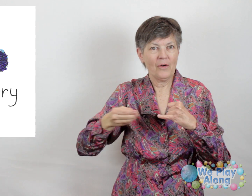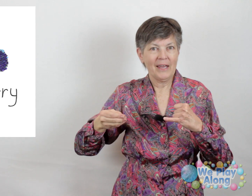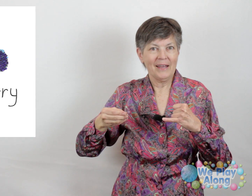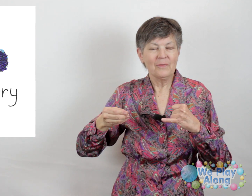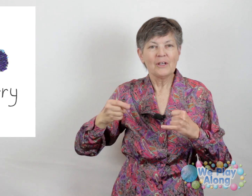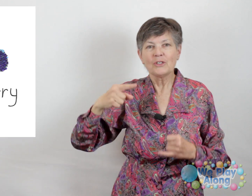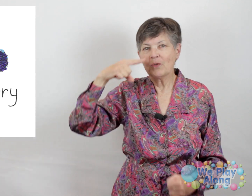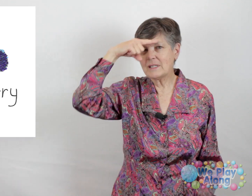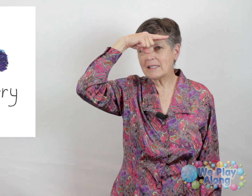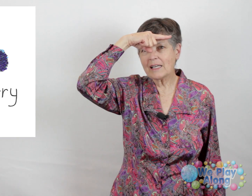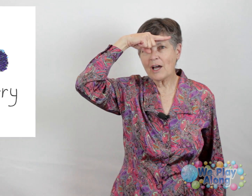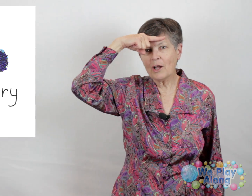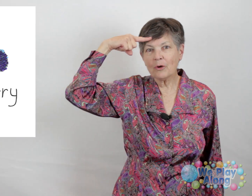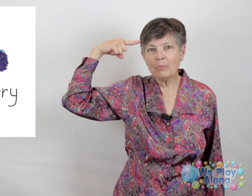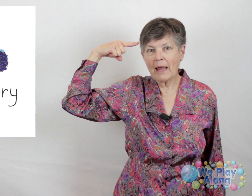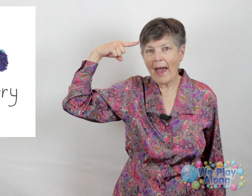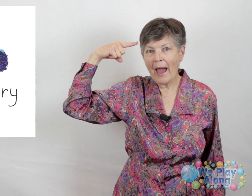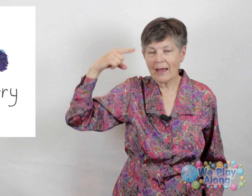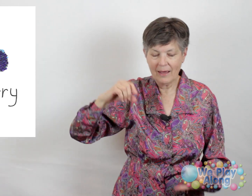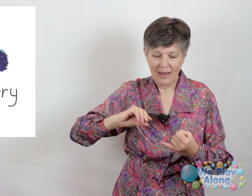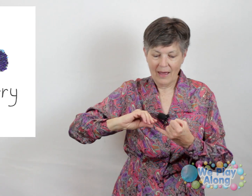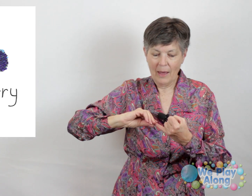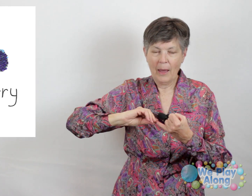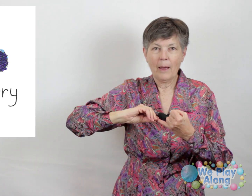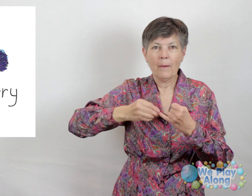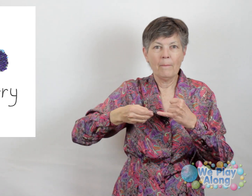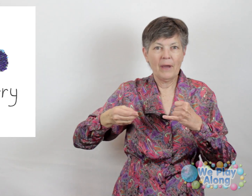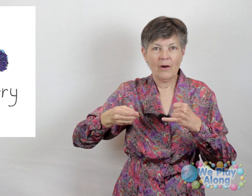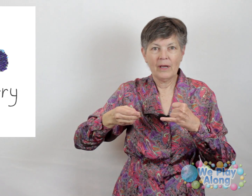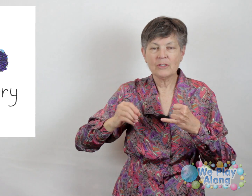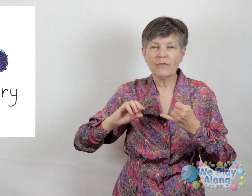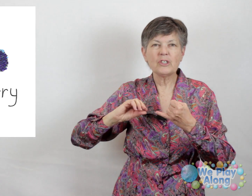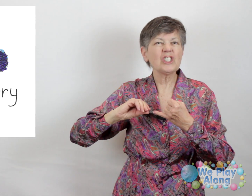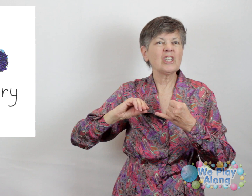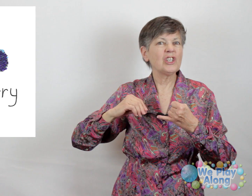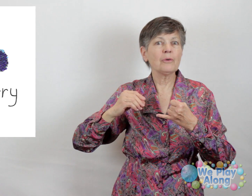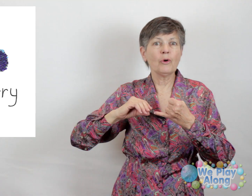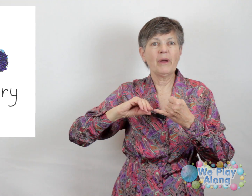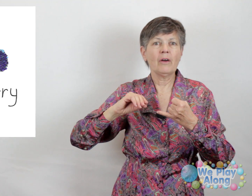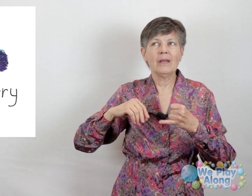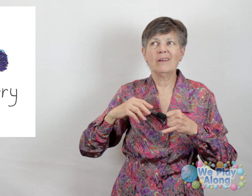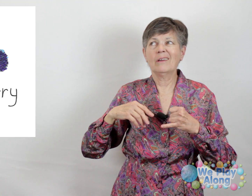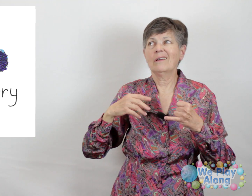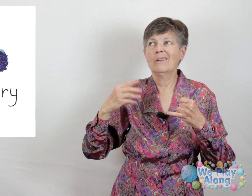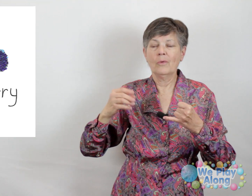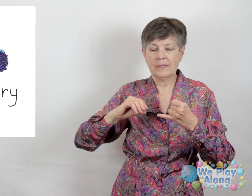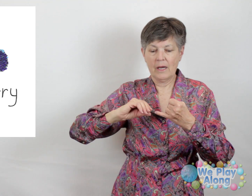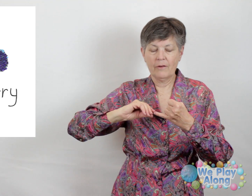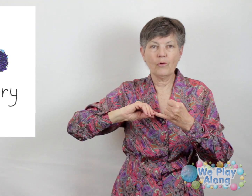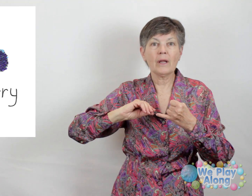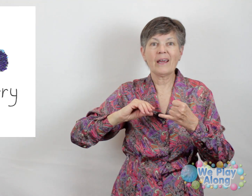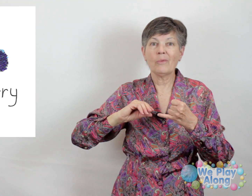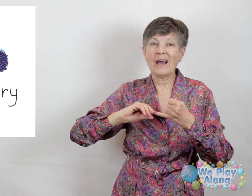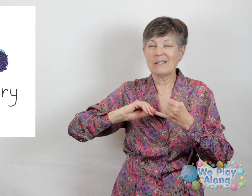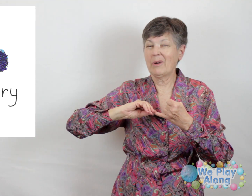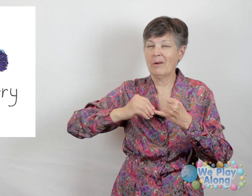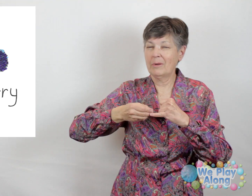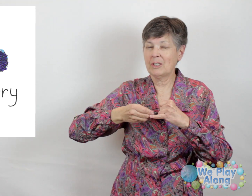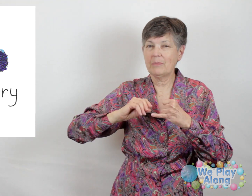blackberry. So this is the color black. Berry. So if it's just a general berry, you didn't know the sign for it, like a raspberry would just be